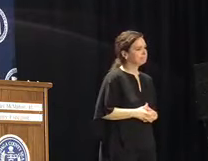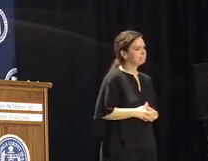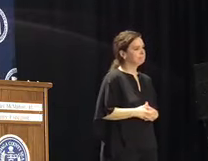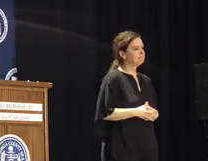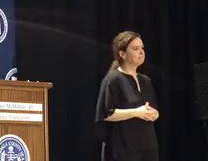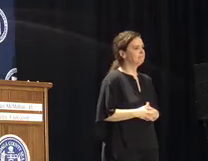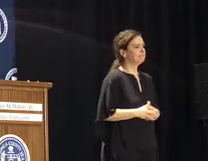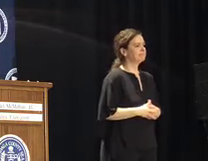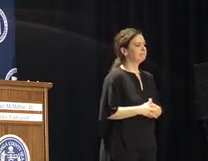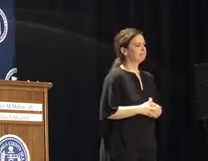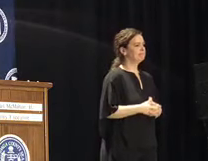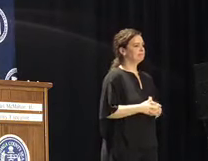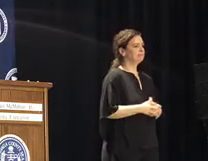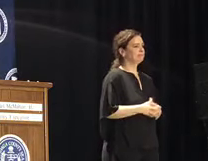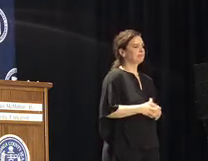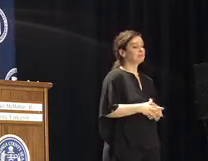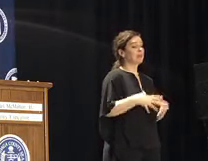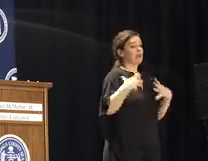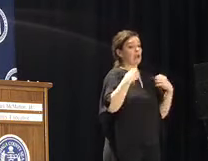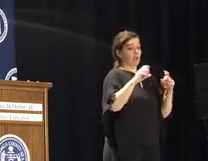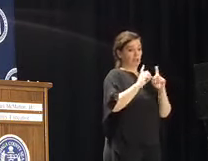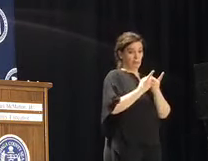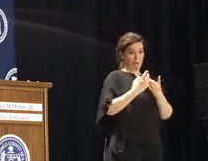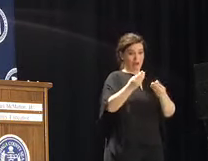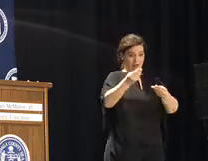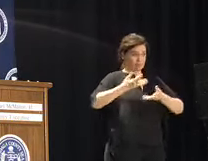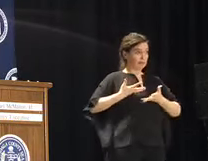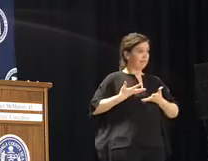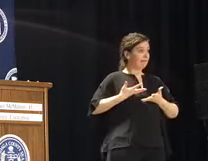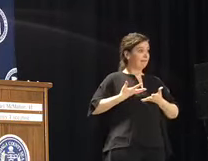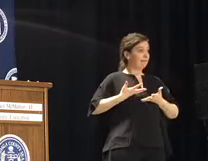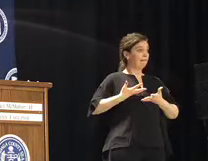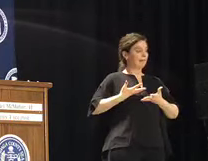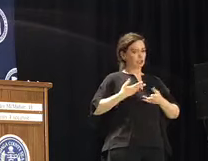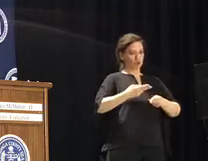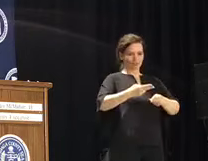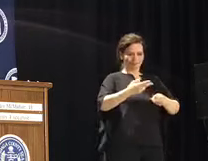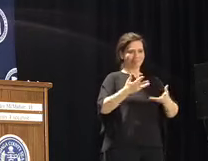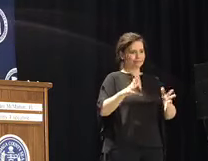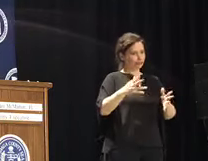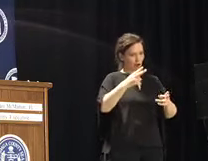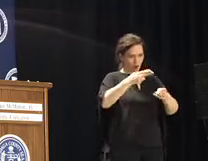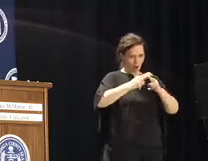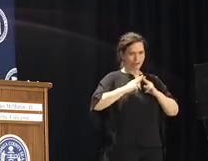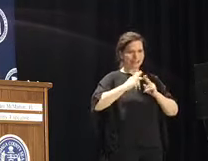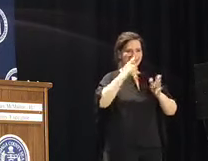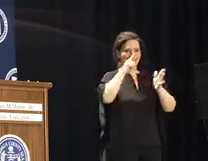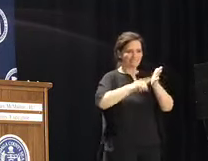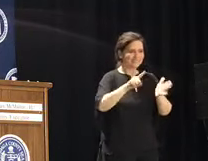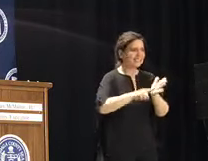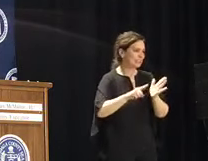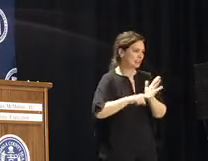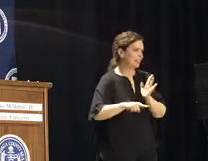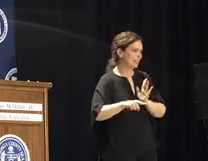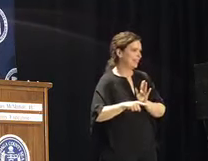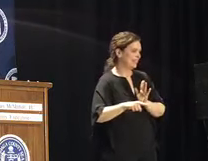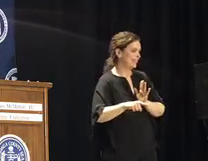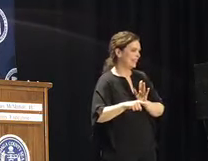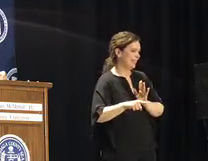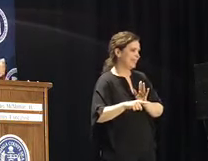When there are gaps in the investigation, we'll notify the public about these gaps. We oftentimes communicate with